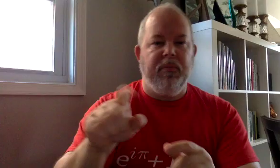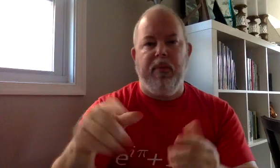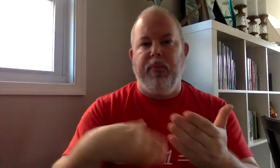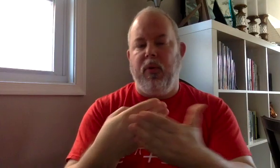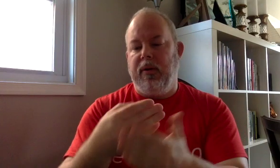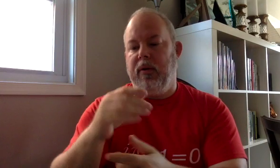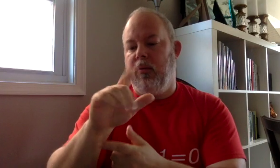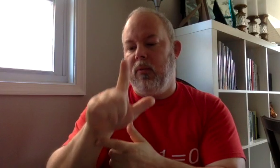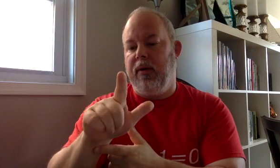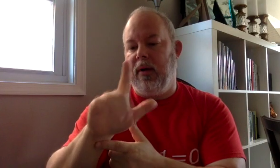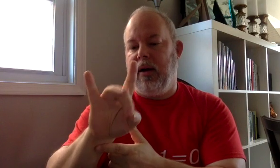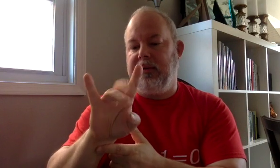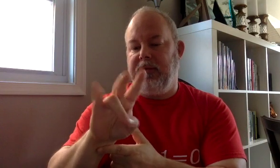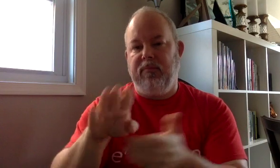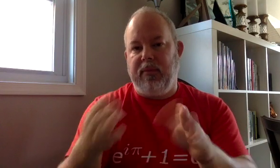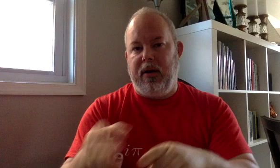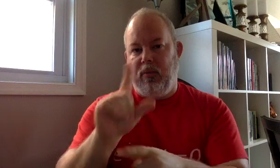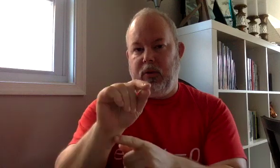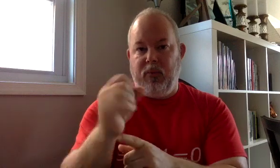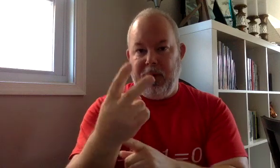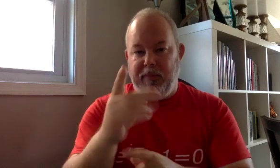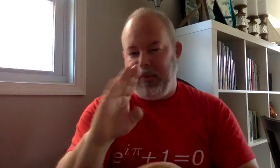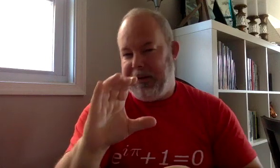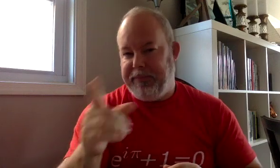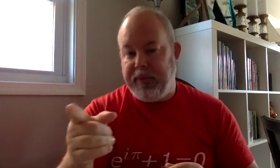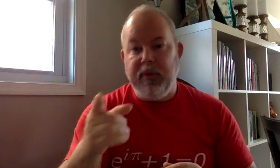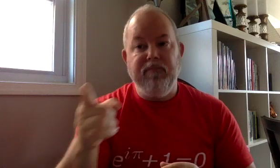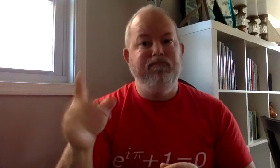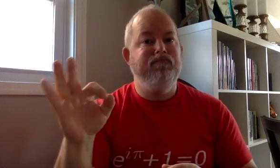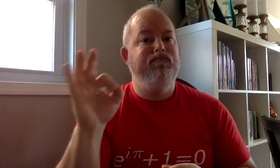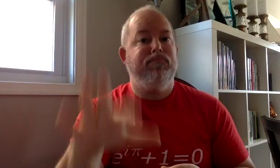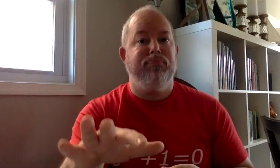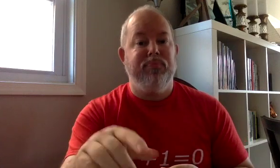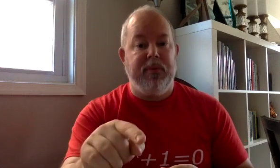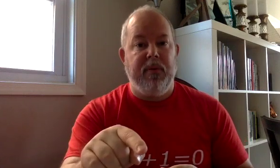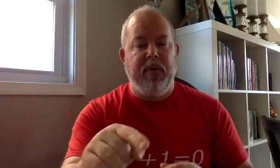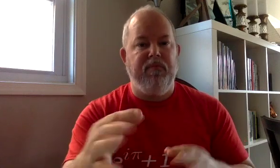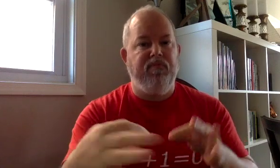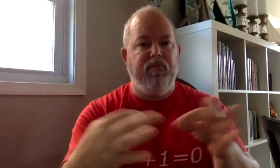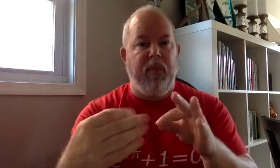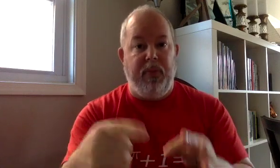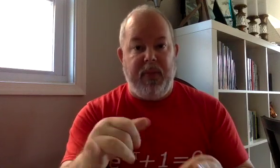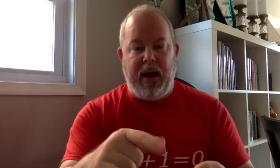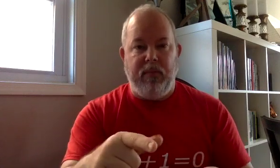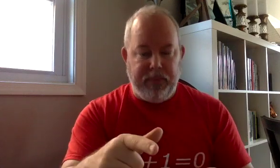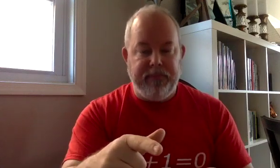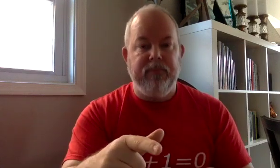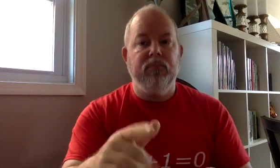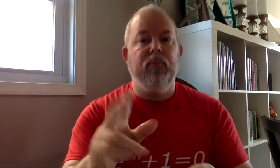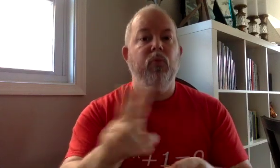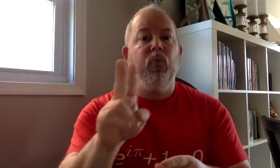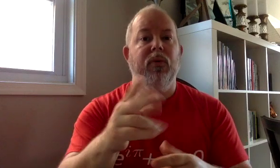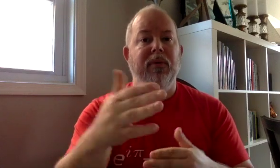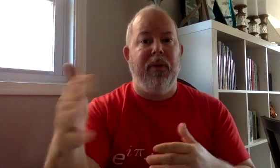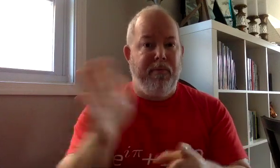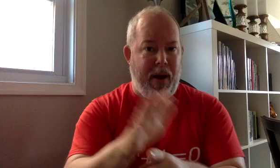Ukraine's delegation saying he expected, quote, concrete results in the next few days. That sliver of hope for